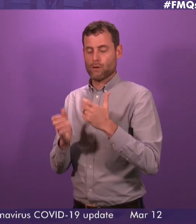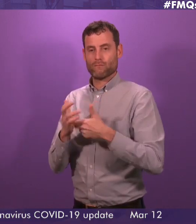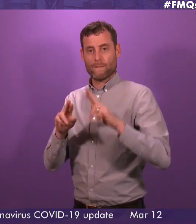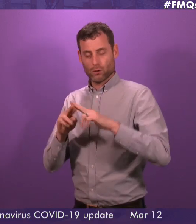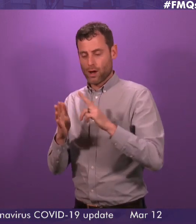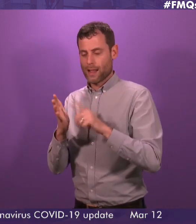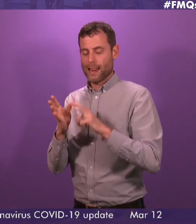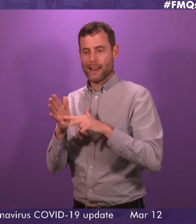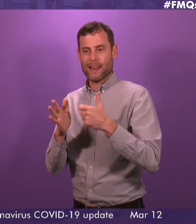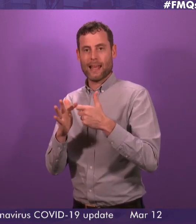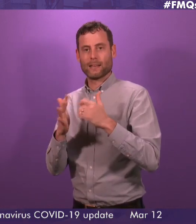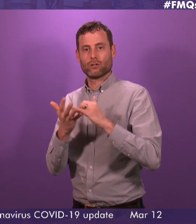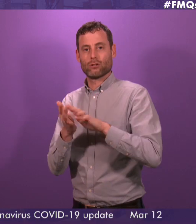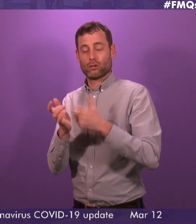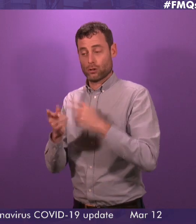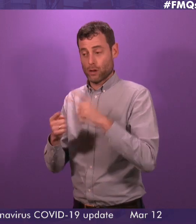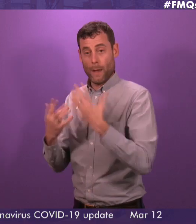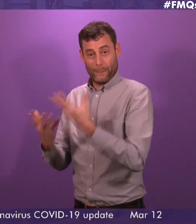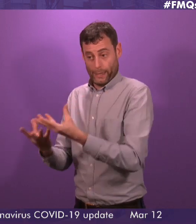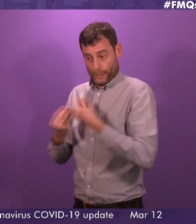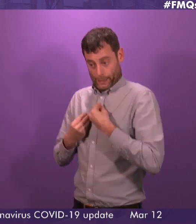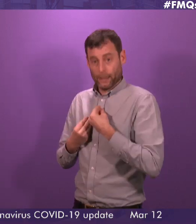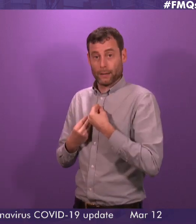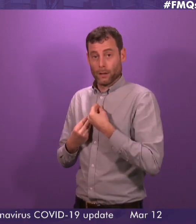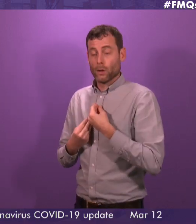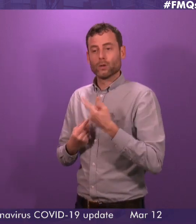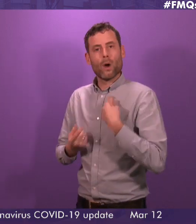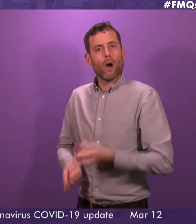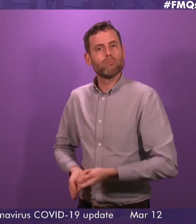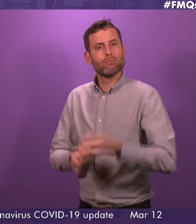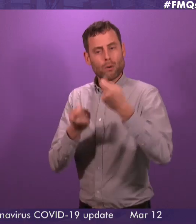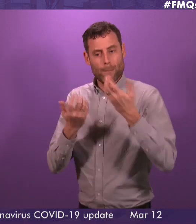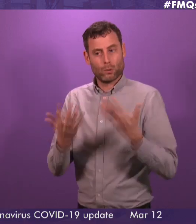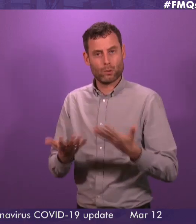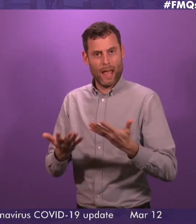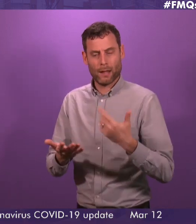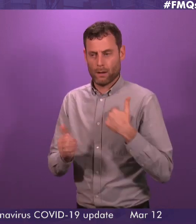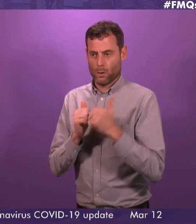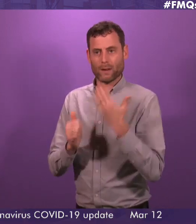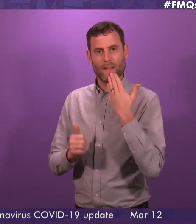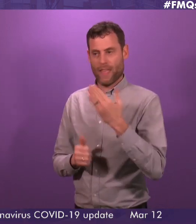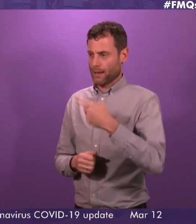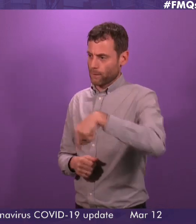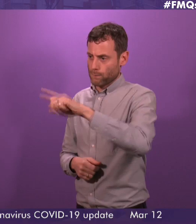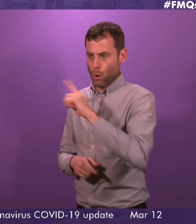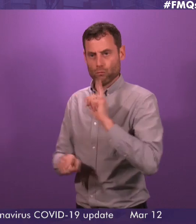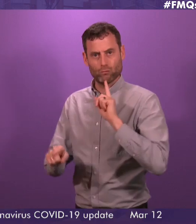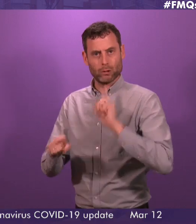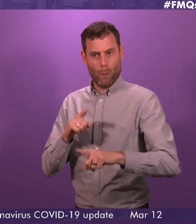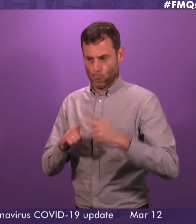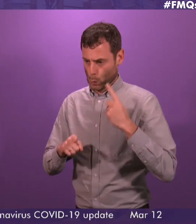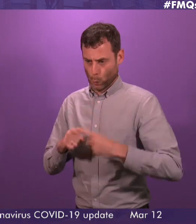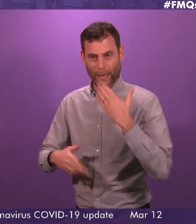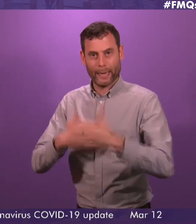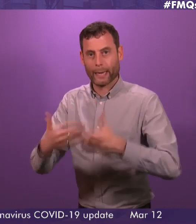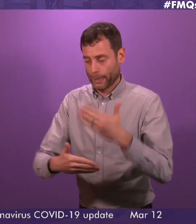Can I thank the Cabinet Secretary for taking immediate action on that, because this afternoon every GP practice in Greater Glasgow and Clyde did